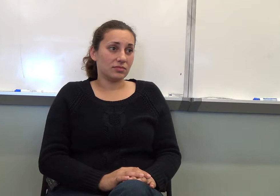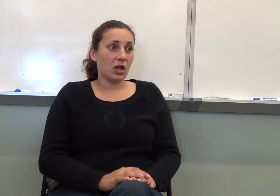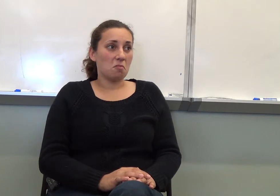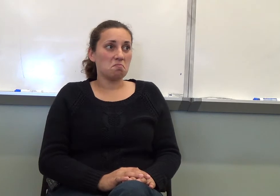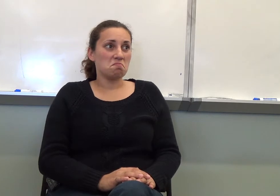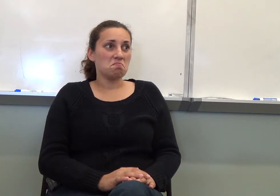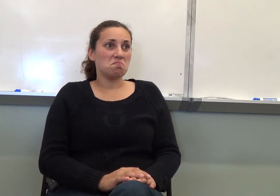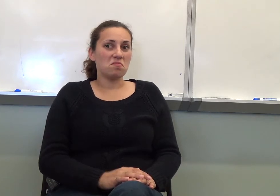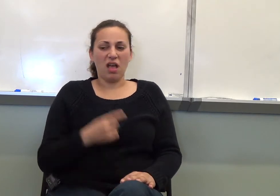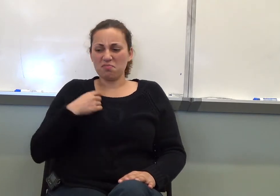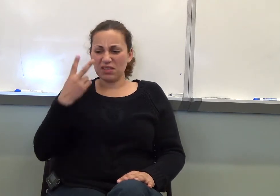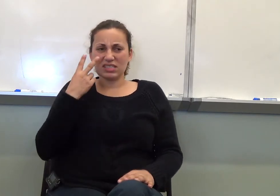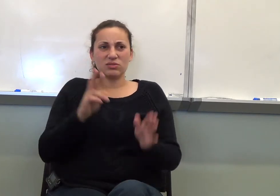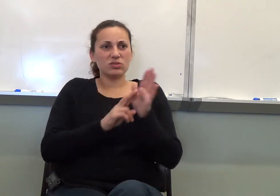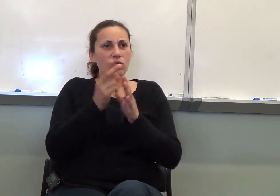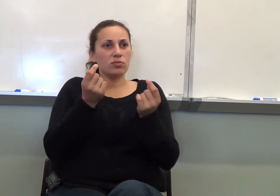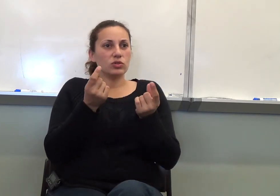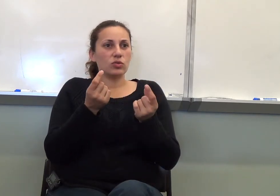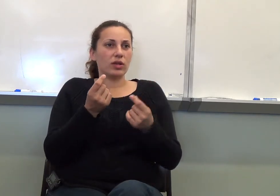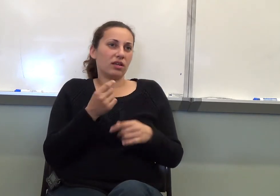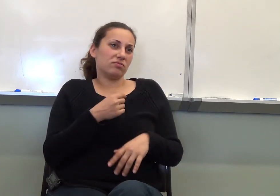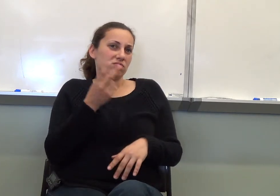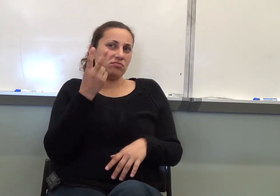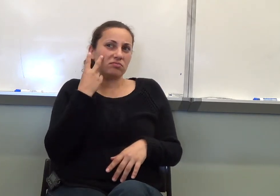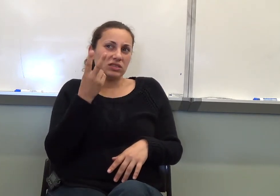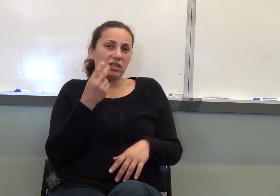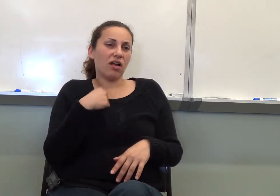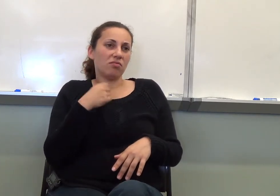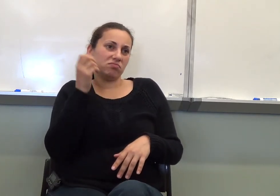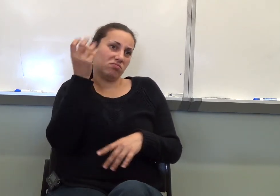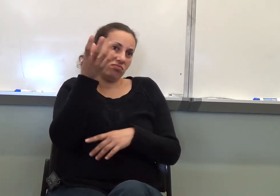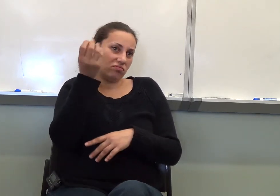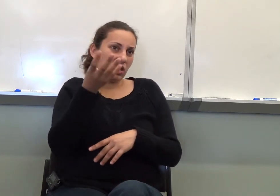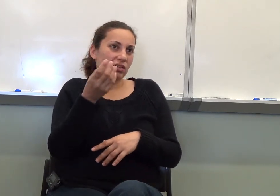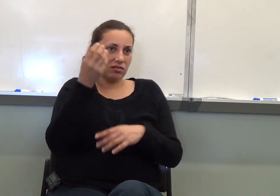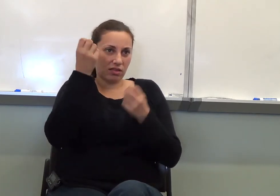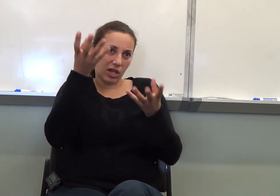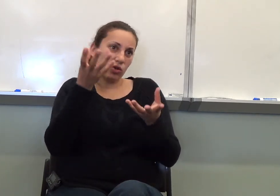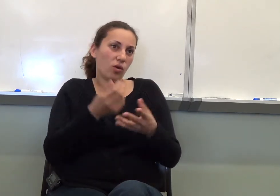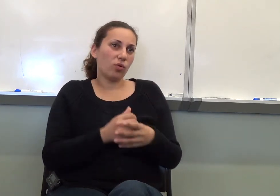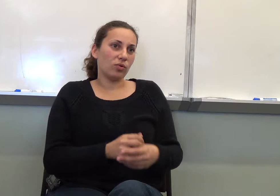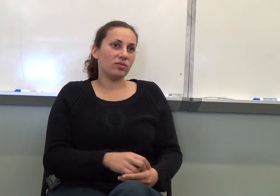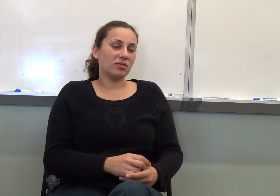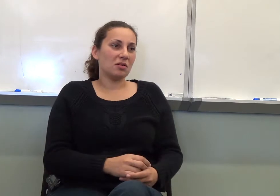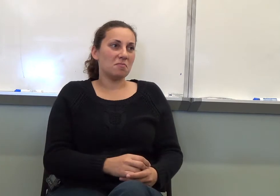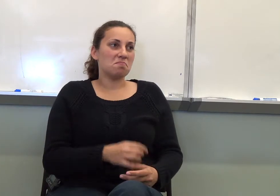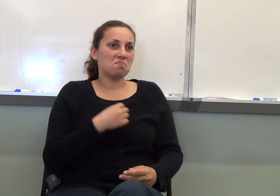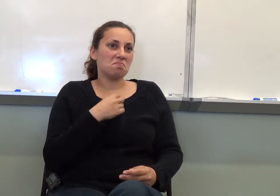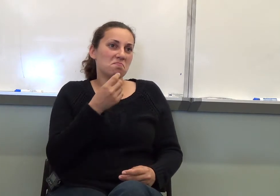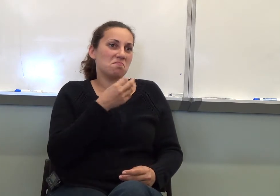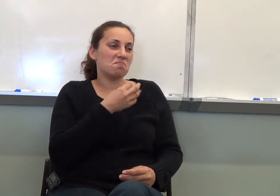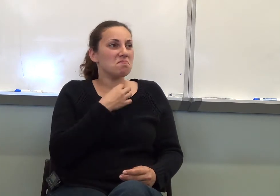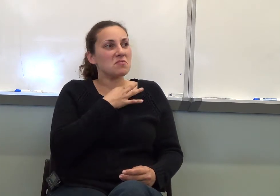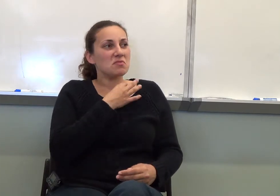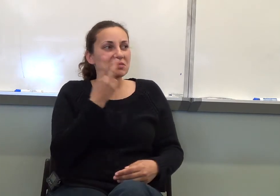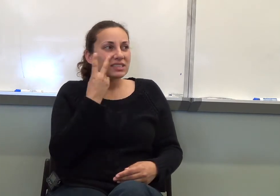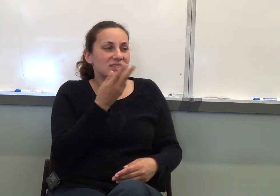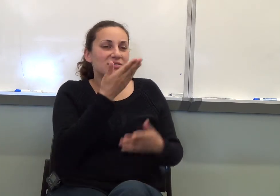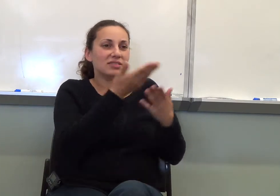y. It's multiplied by 2. And then you've got the addition of 14, and so forth. So there's a lot of things sort of clogging up our vision